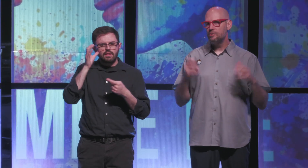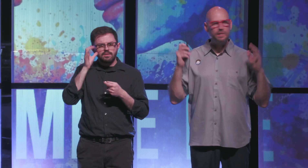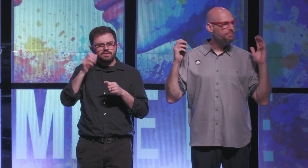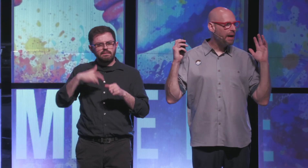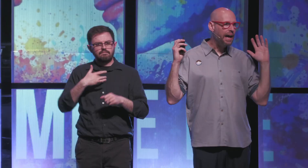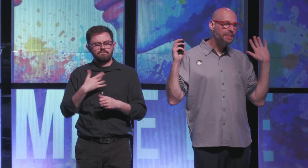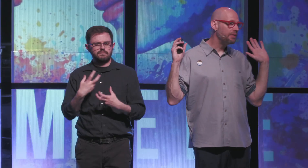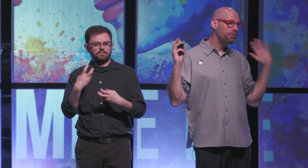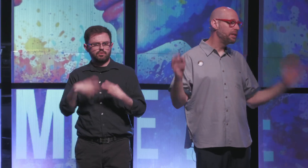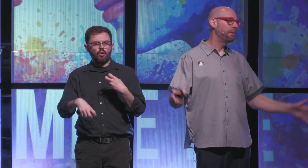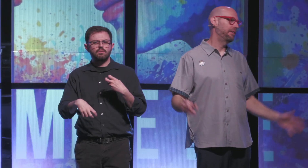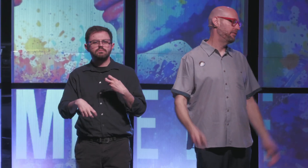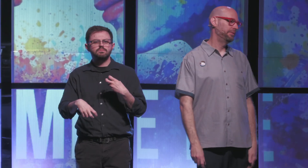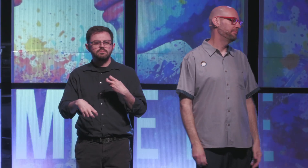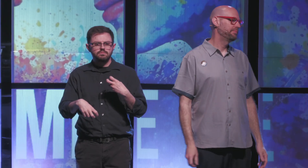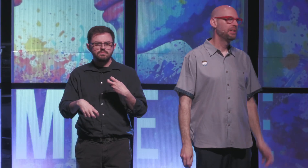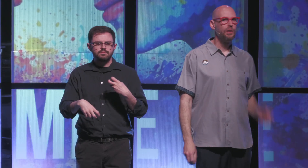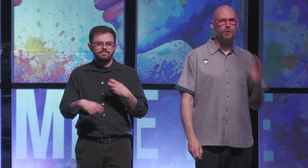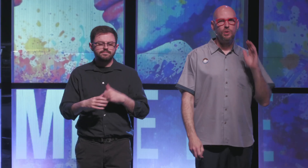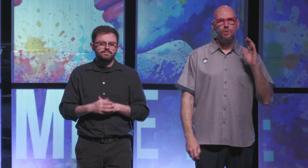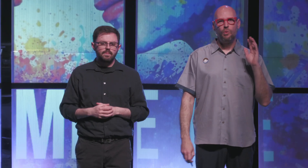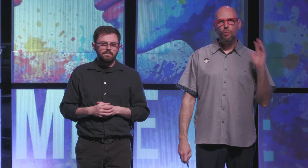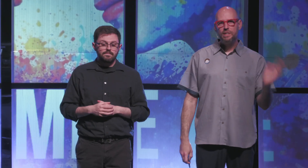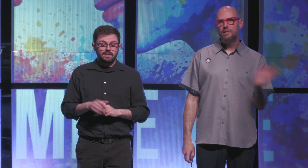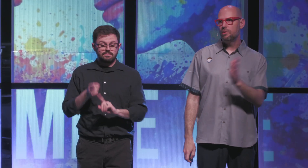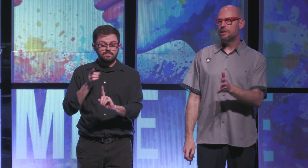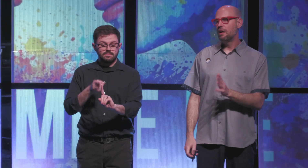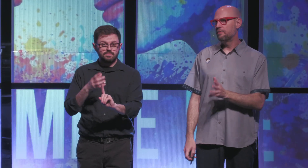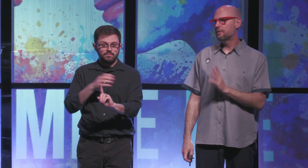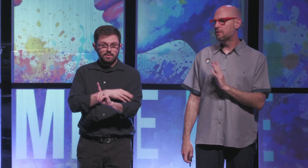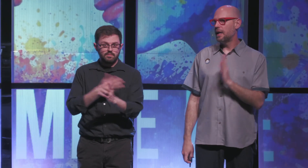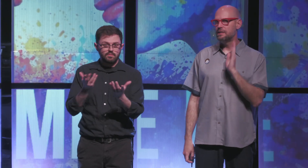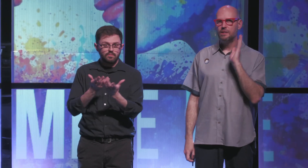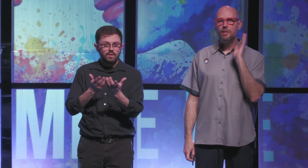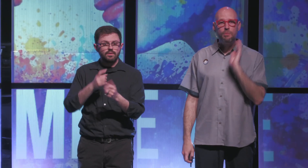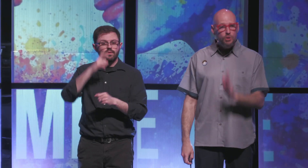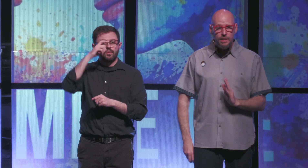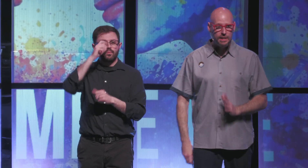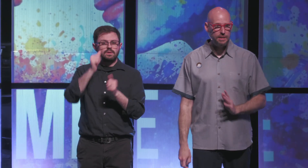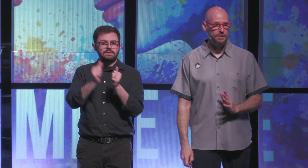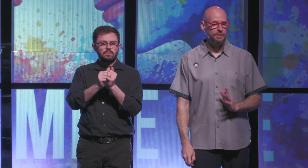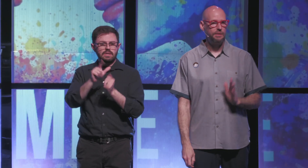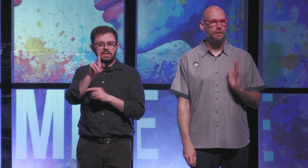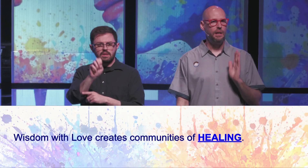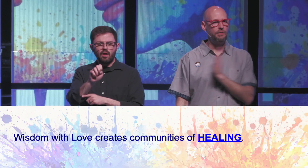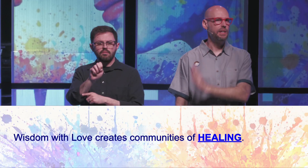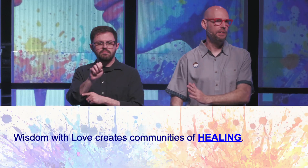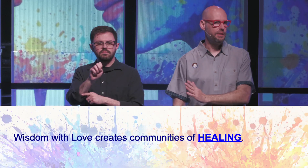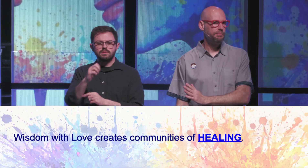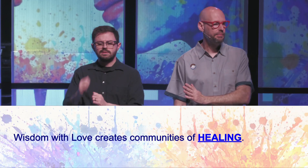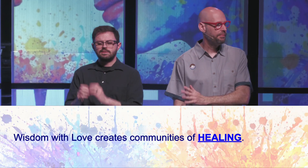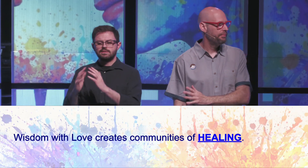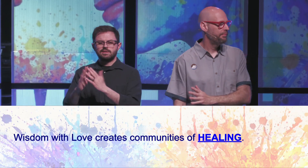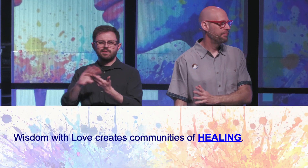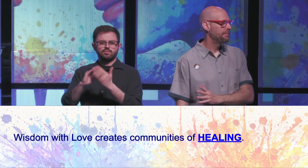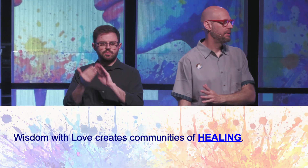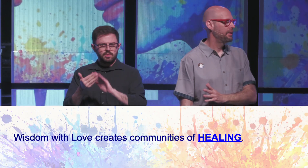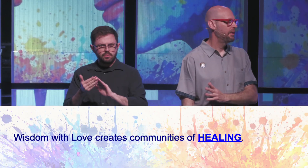And here's what's, I think, really powerful. Wisdom with love creates communities of healing.